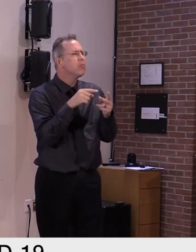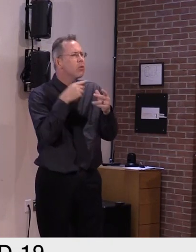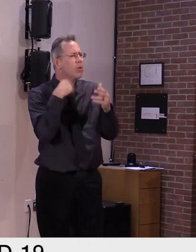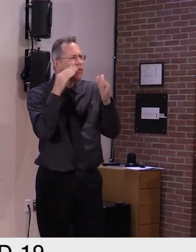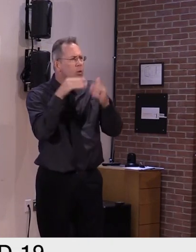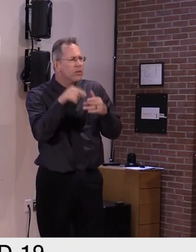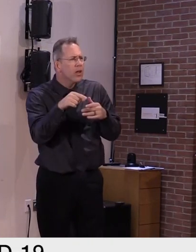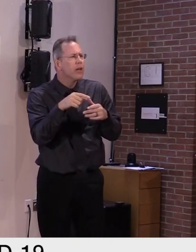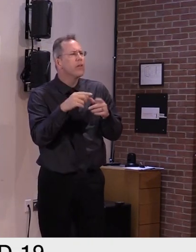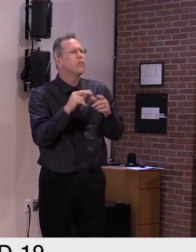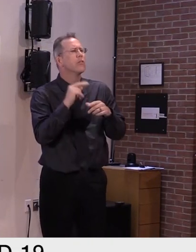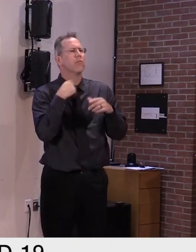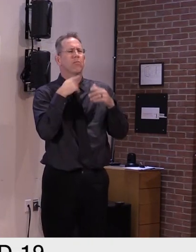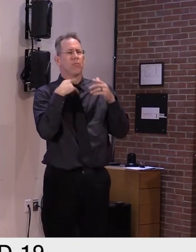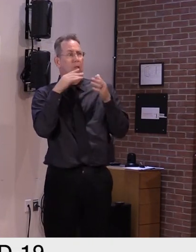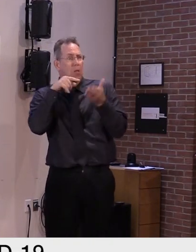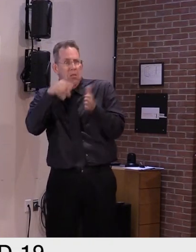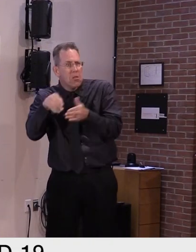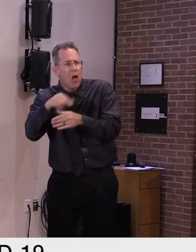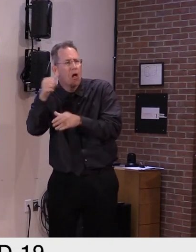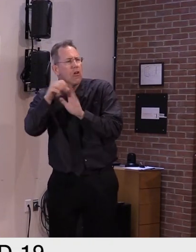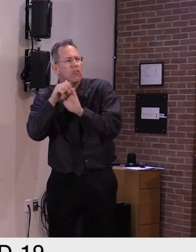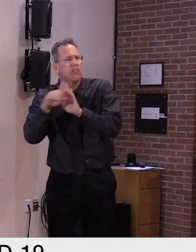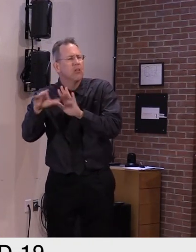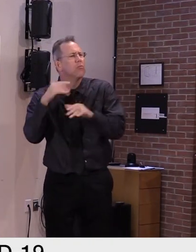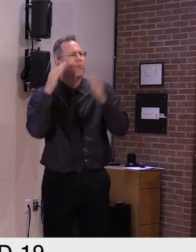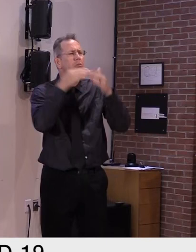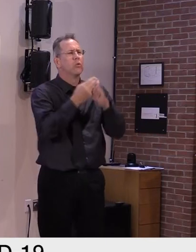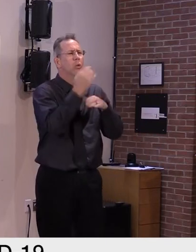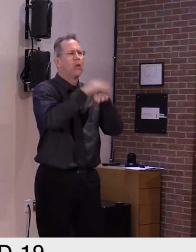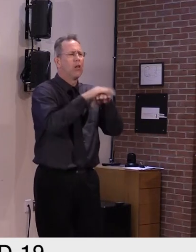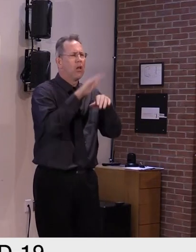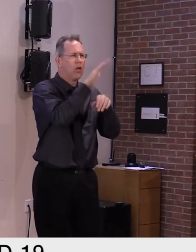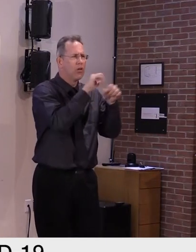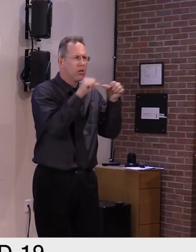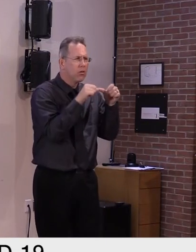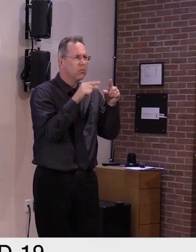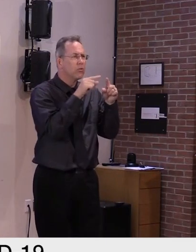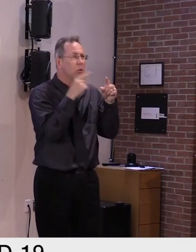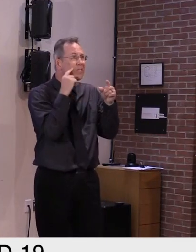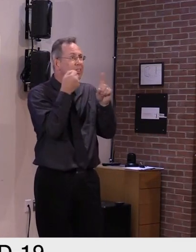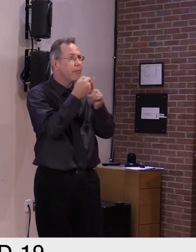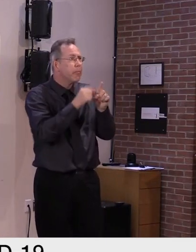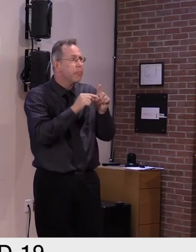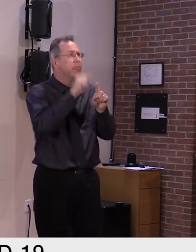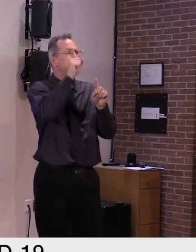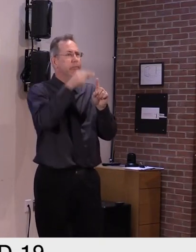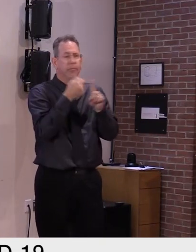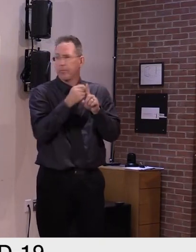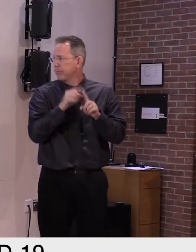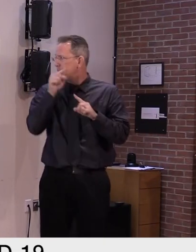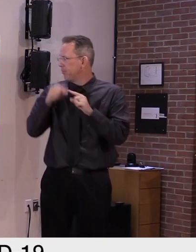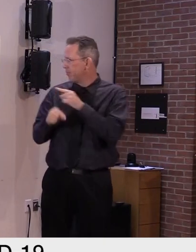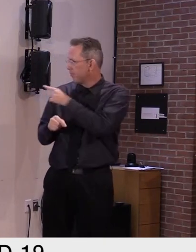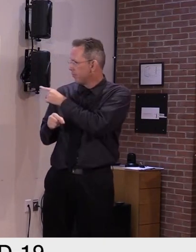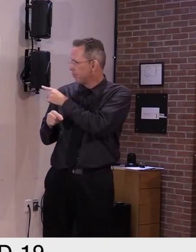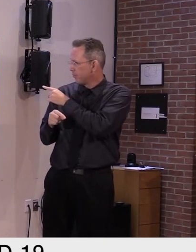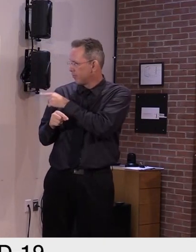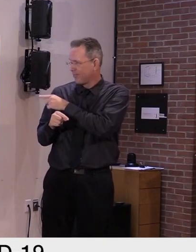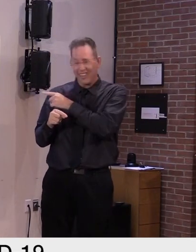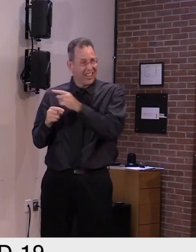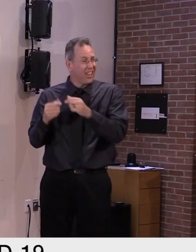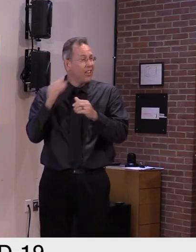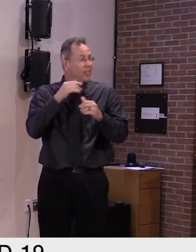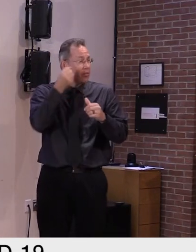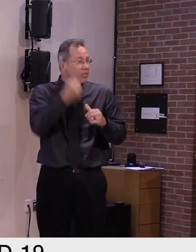was hit the hardest. Looking at that second peak, when we look again at per capita cases by county here, in July, you see that